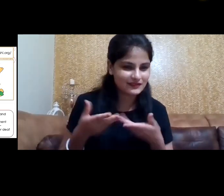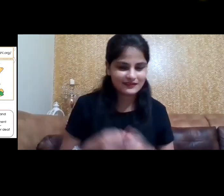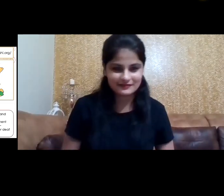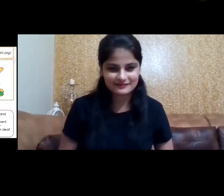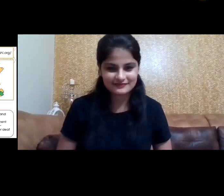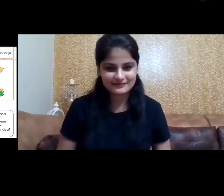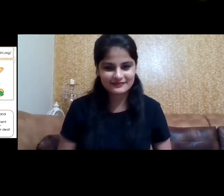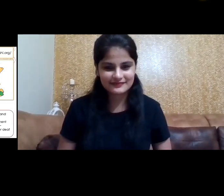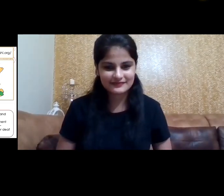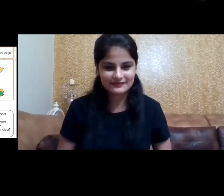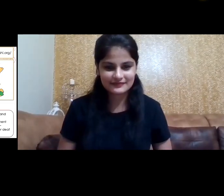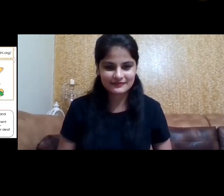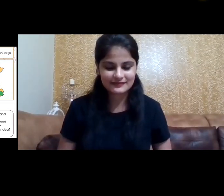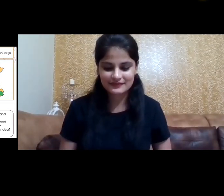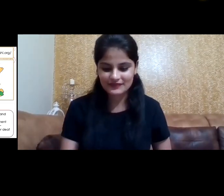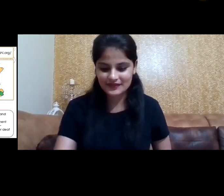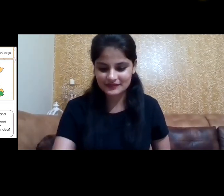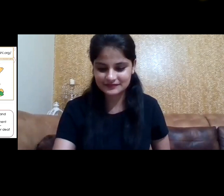Sapan, Sapan, please.